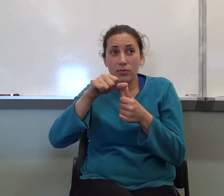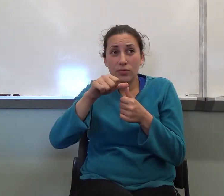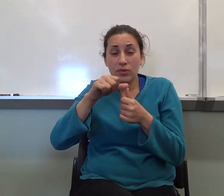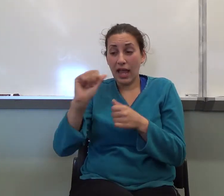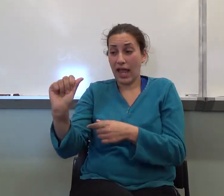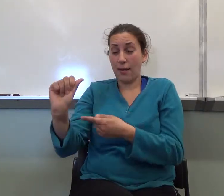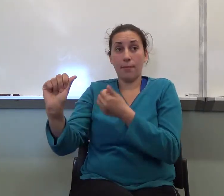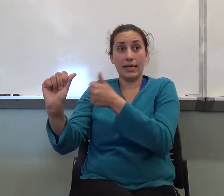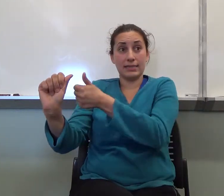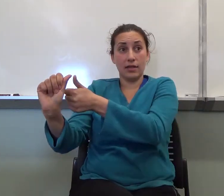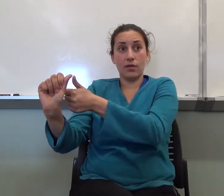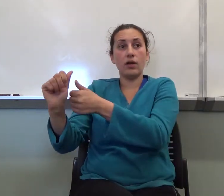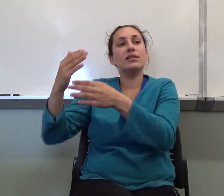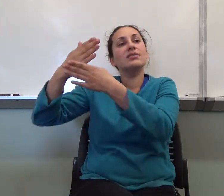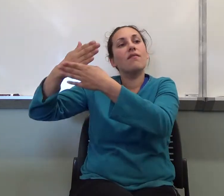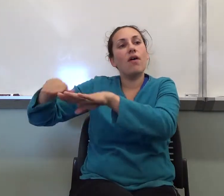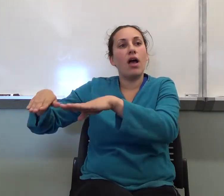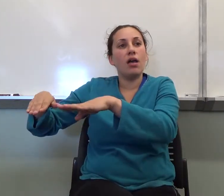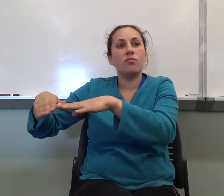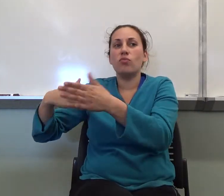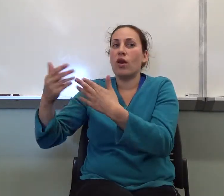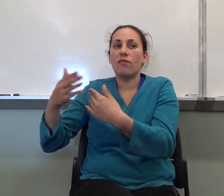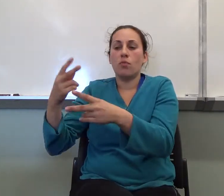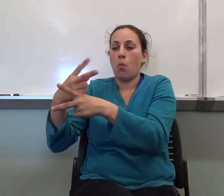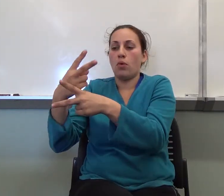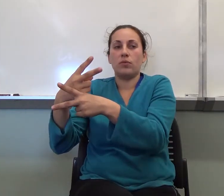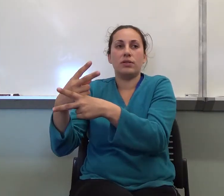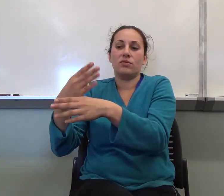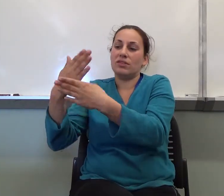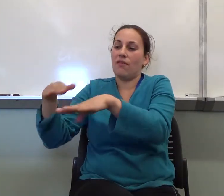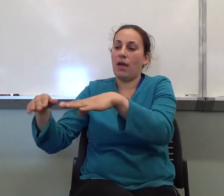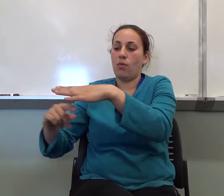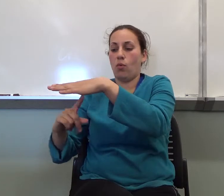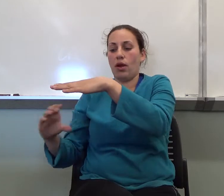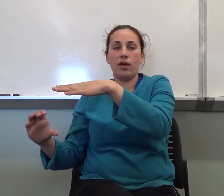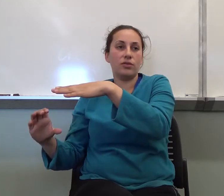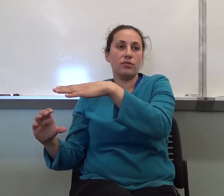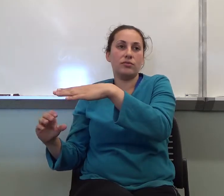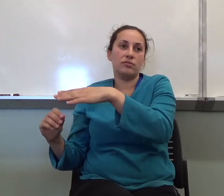simply divide by whatever's multiplying. So we divide by 100.